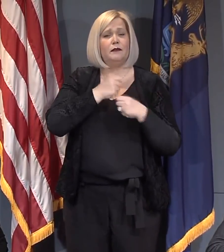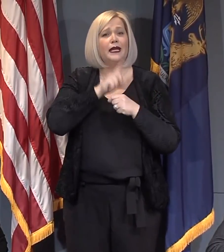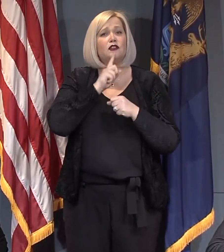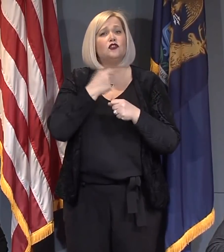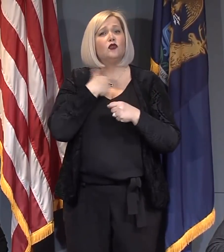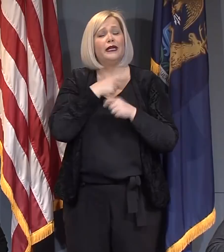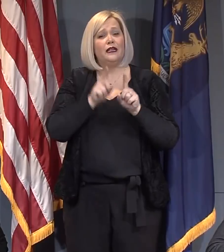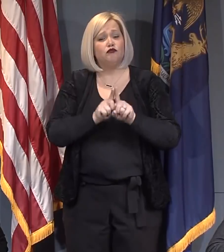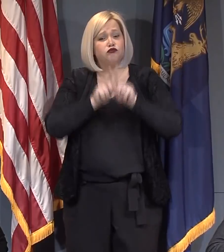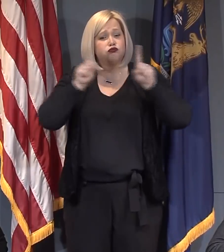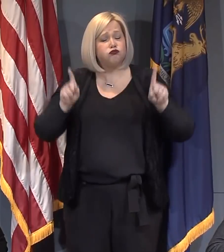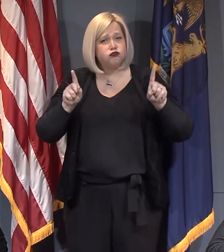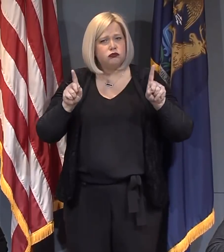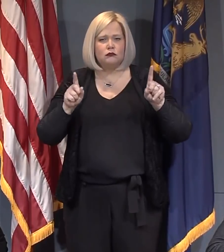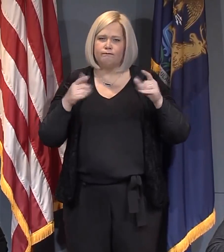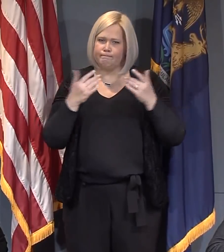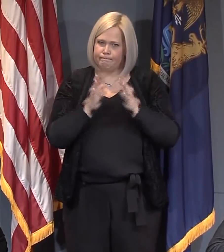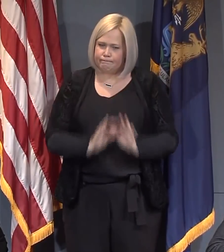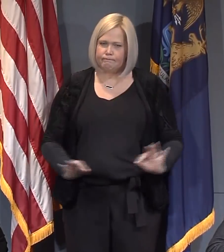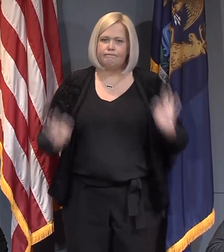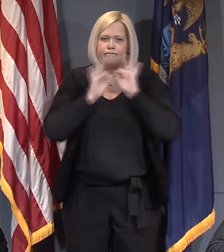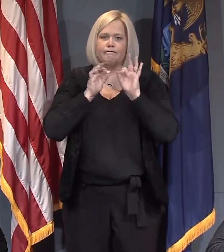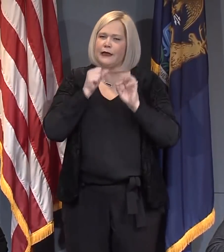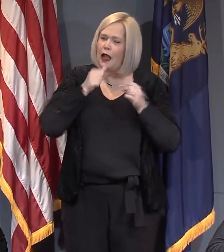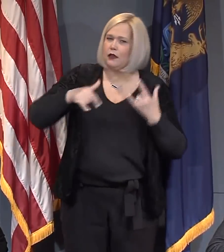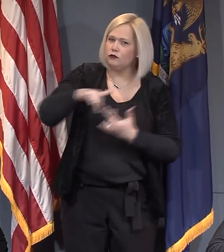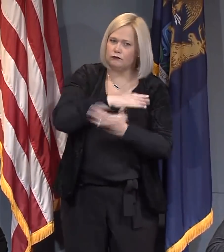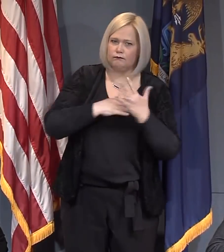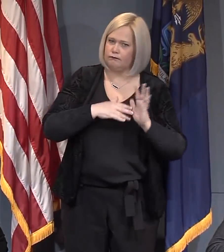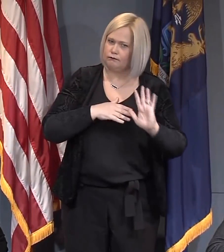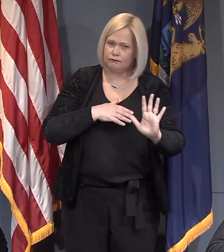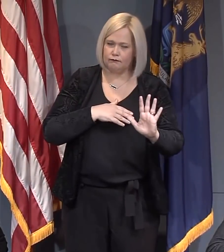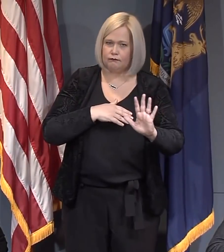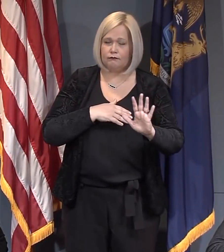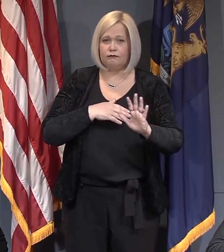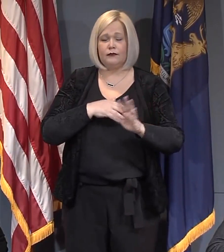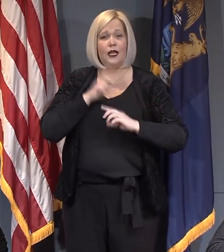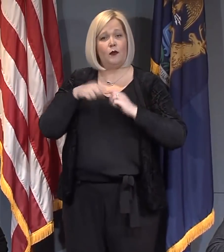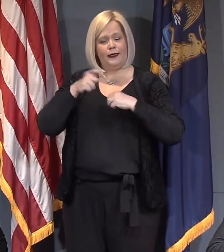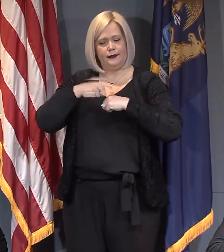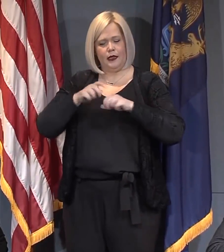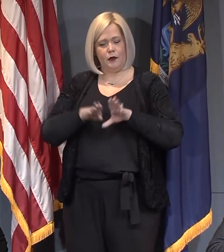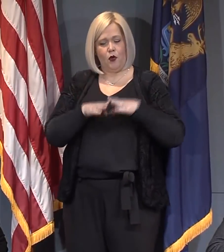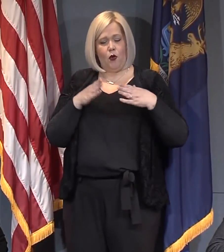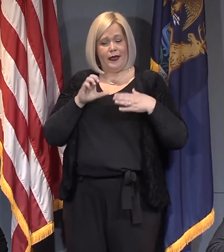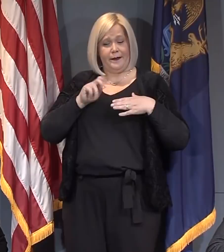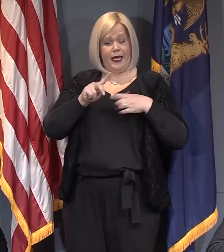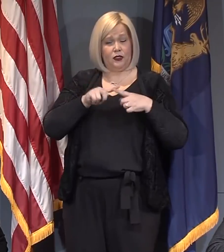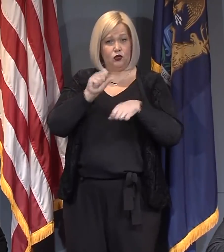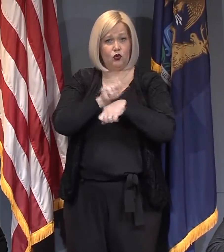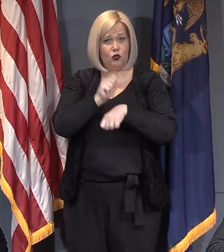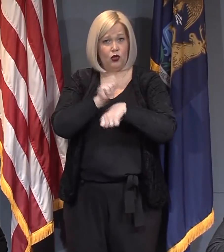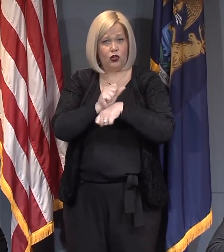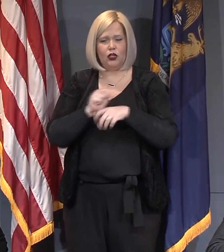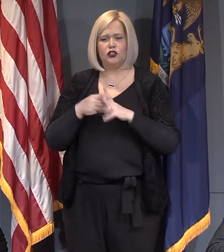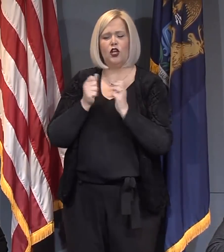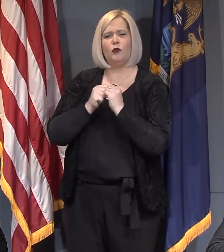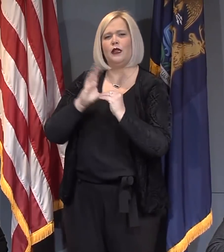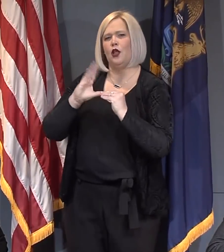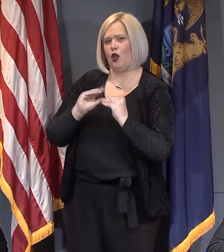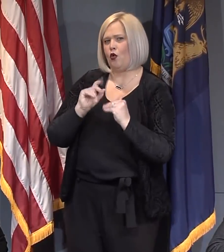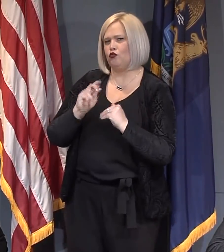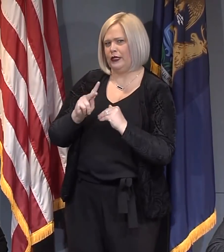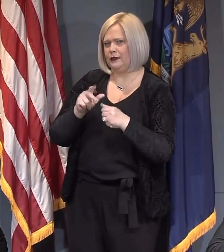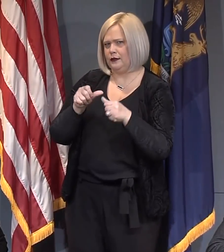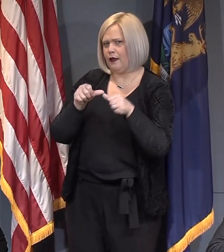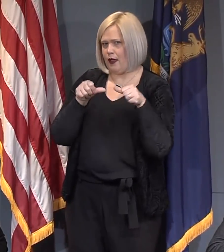crucial. When we start returning to work, we will begin with low-risk sectors. And as a state, we